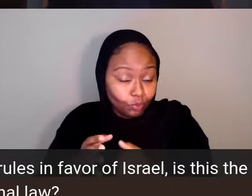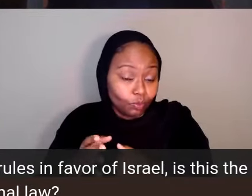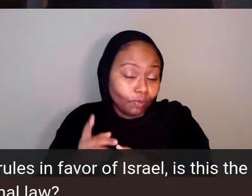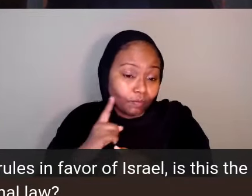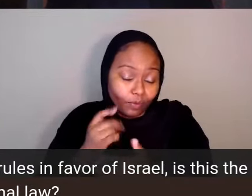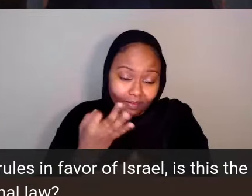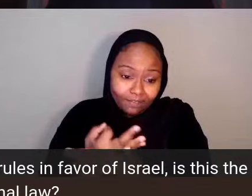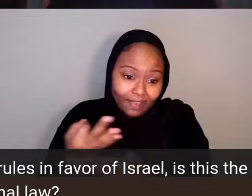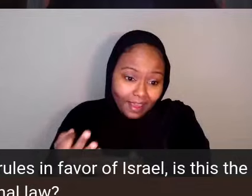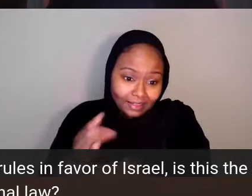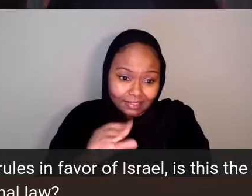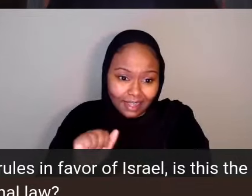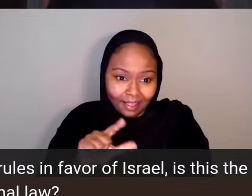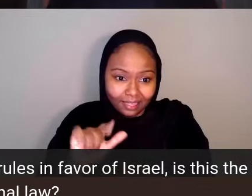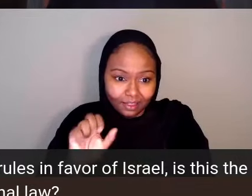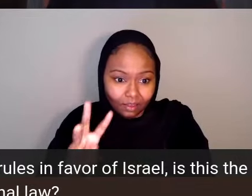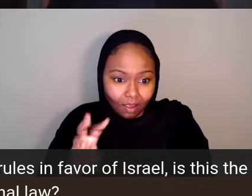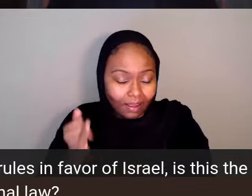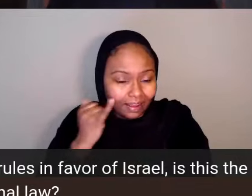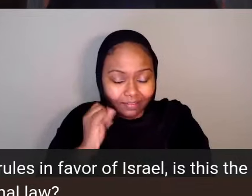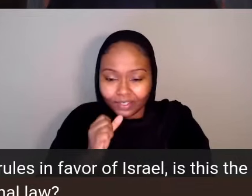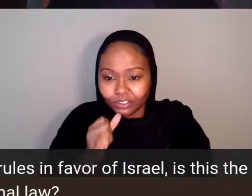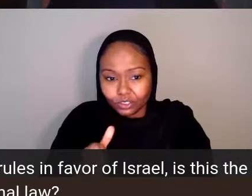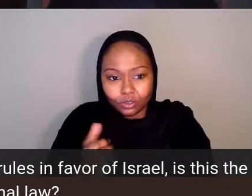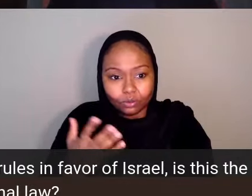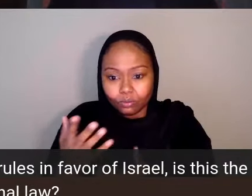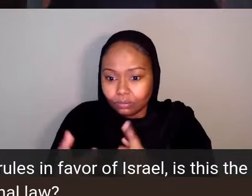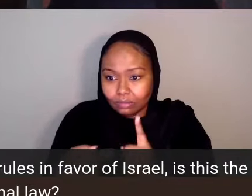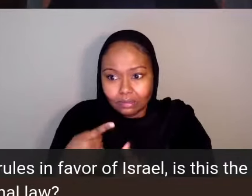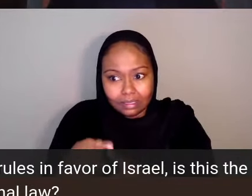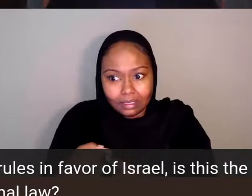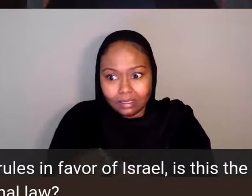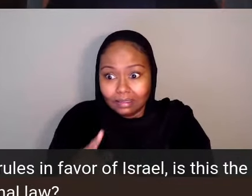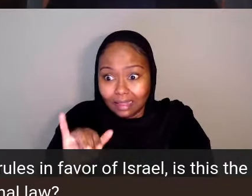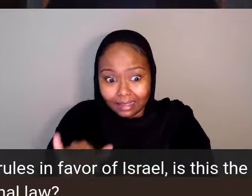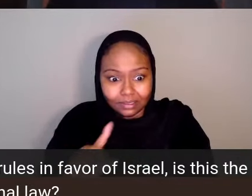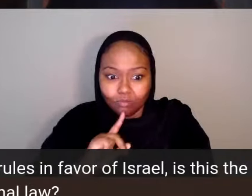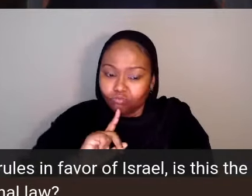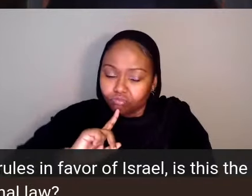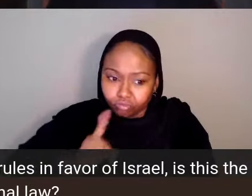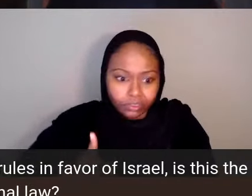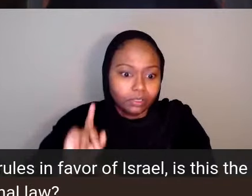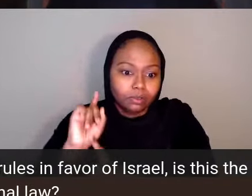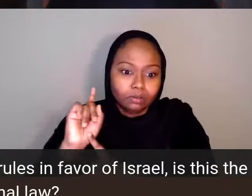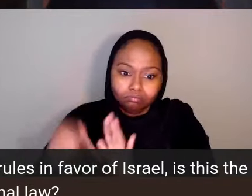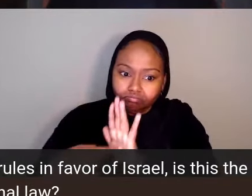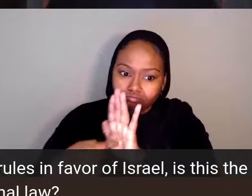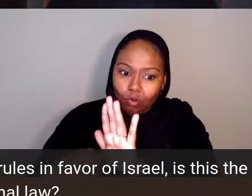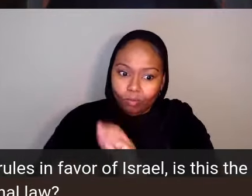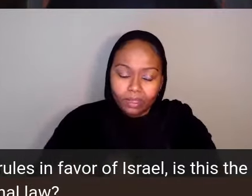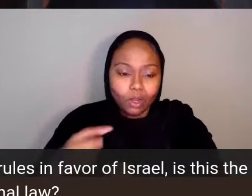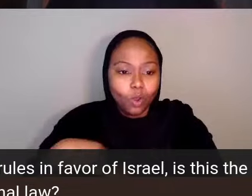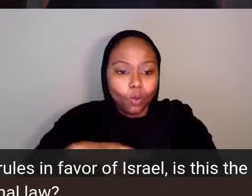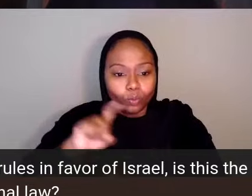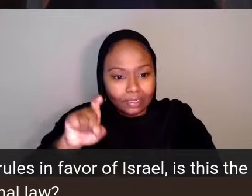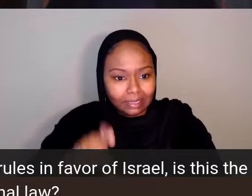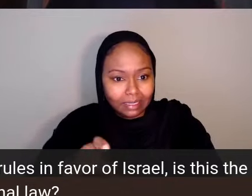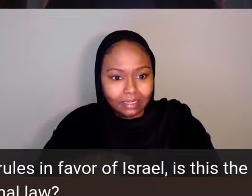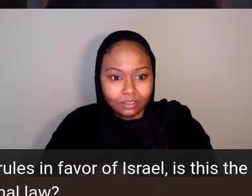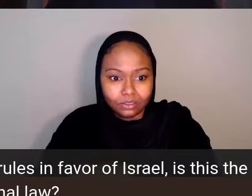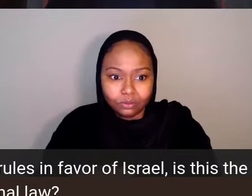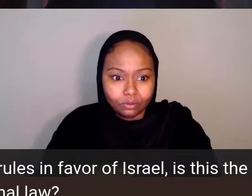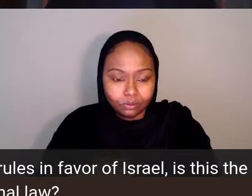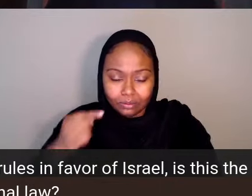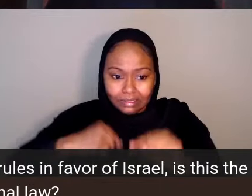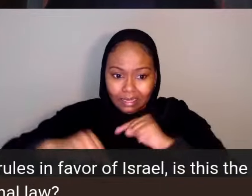not, then indeed, I think we are at a real moment where we need to step back